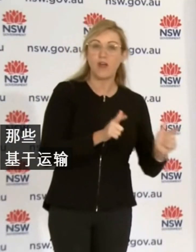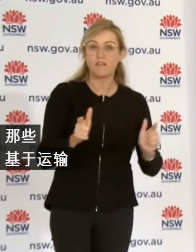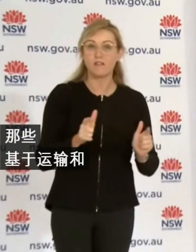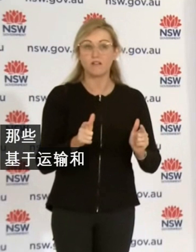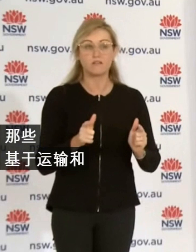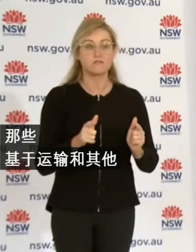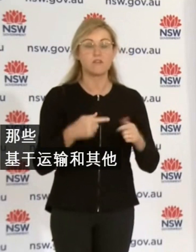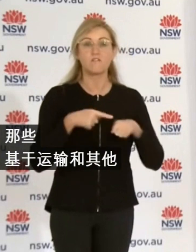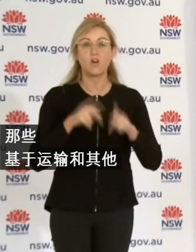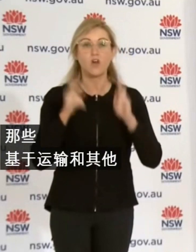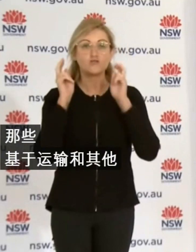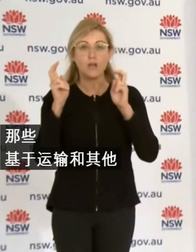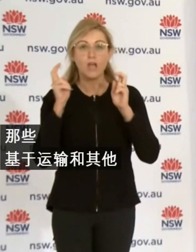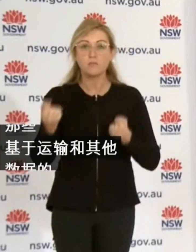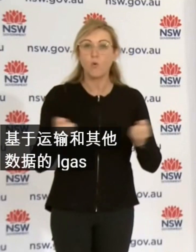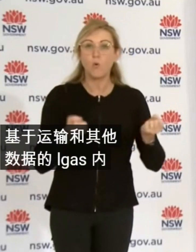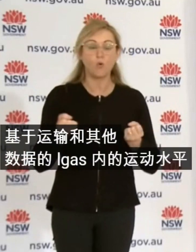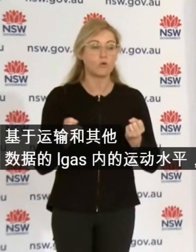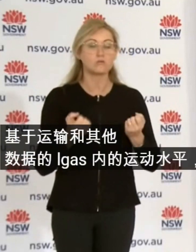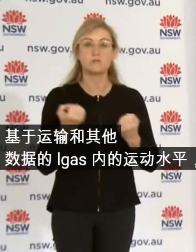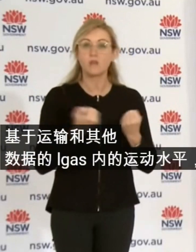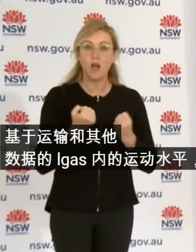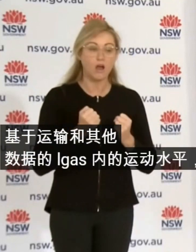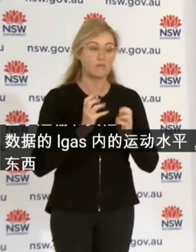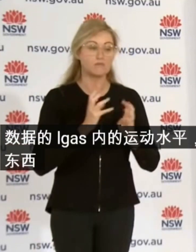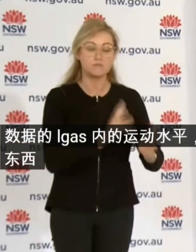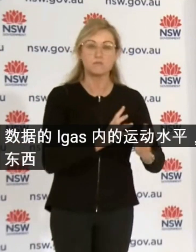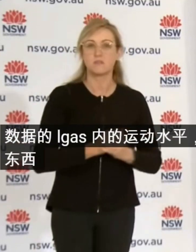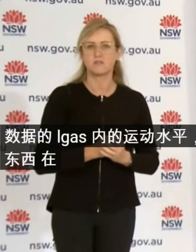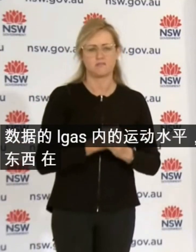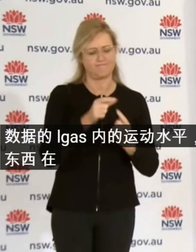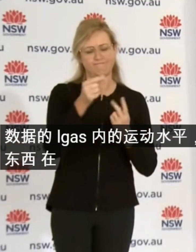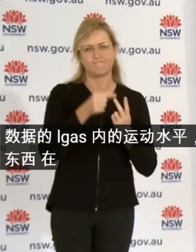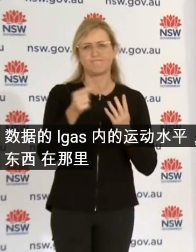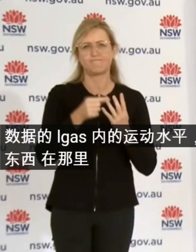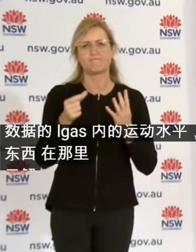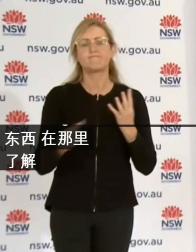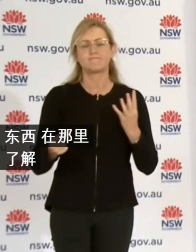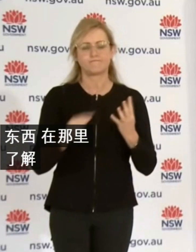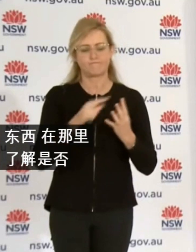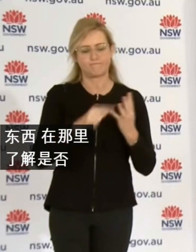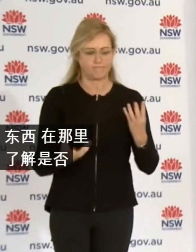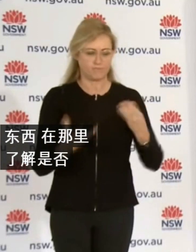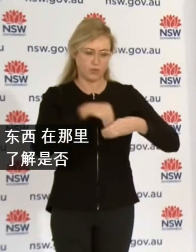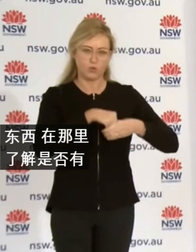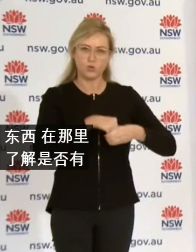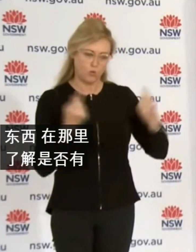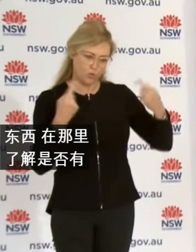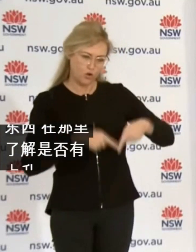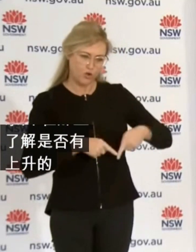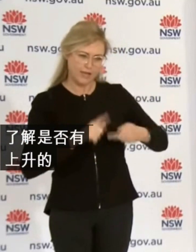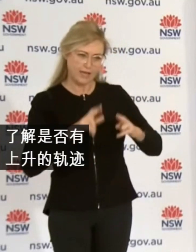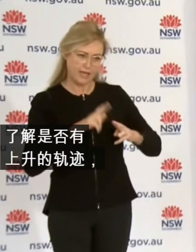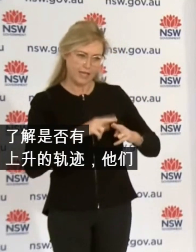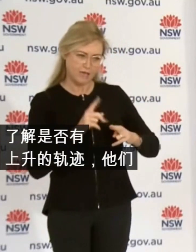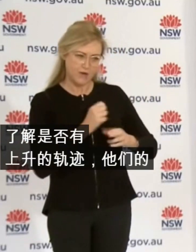on transport and other data there are. So it's a whole bunch of stuff that goes in there to get a sense of whether or not there's a trajectory